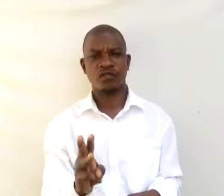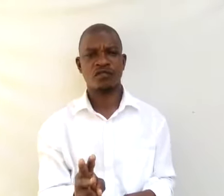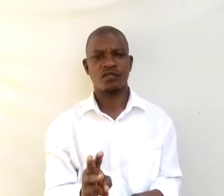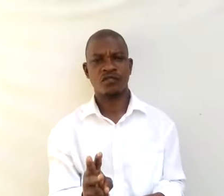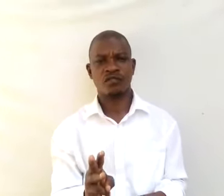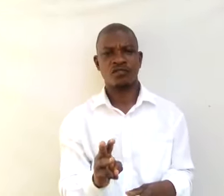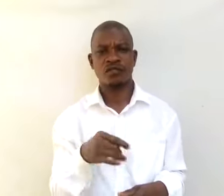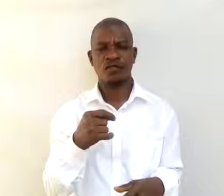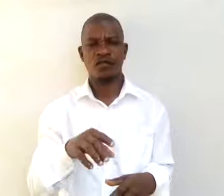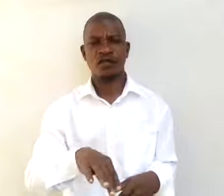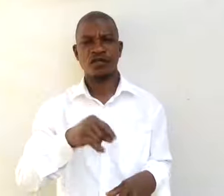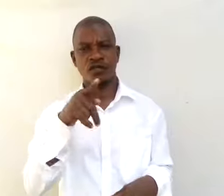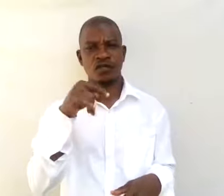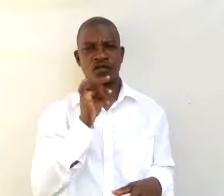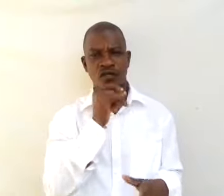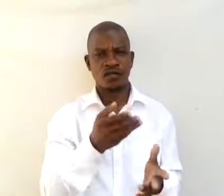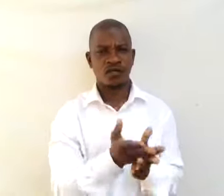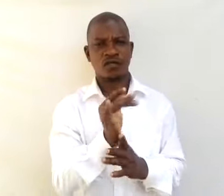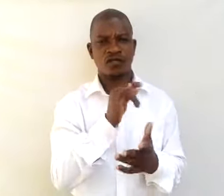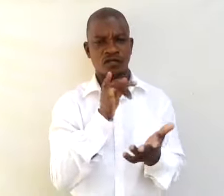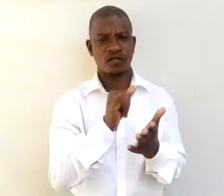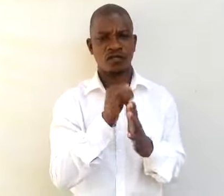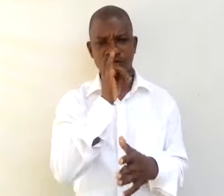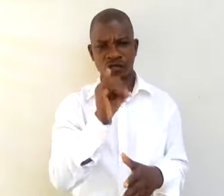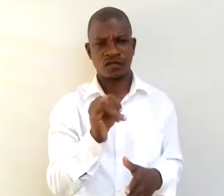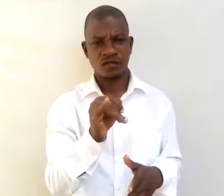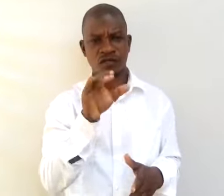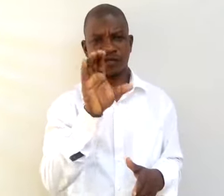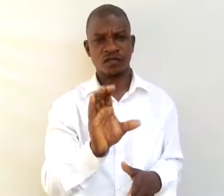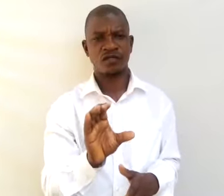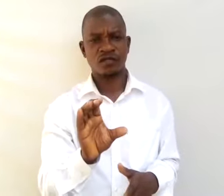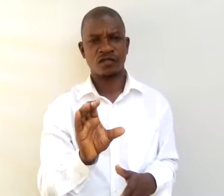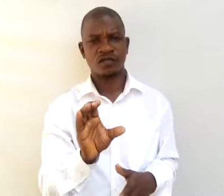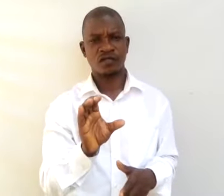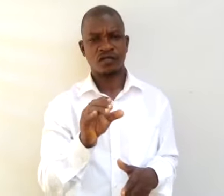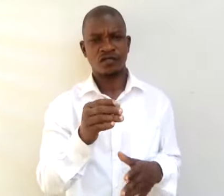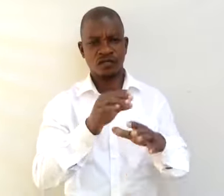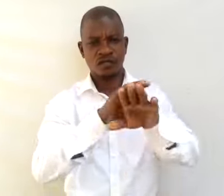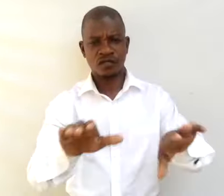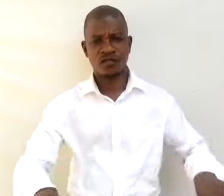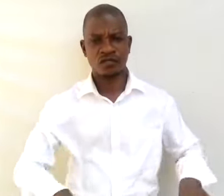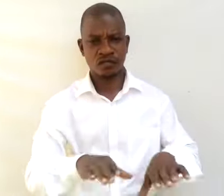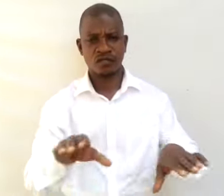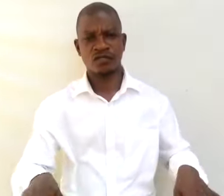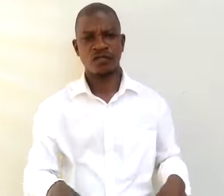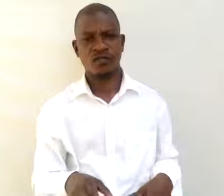The option that is correct is C. Swing.